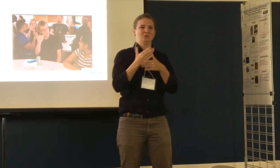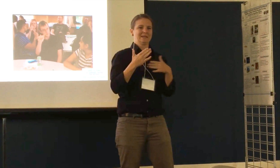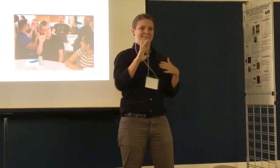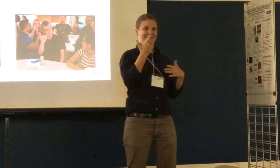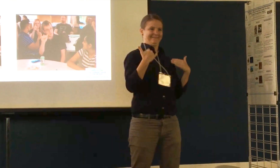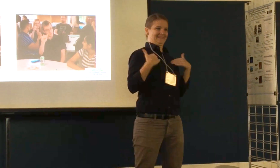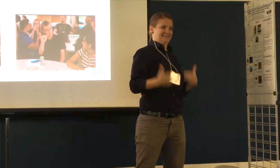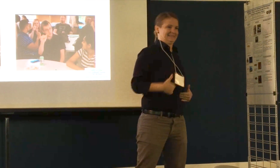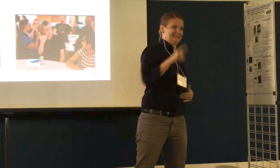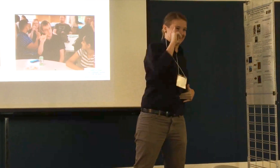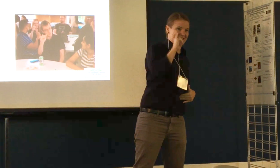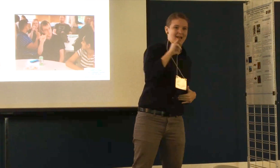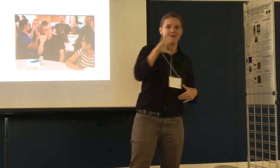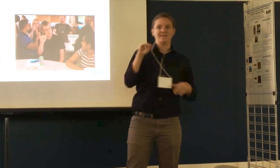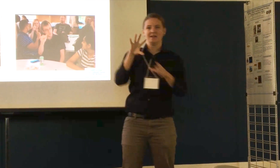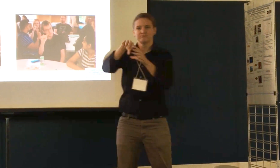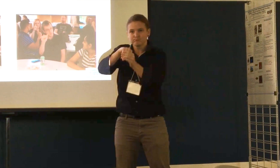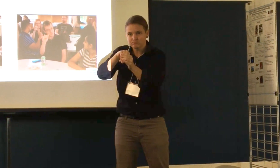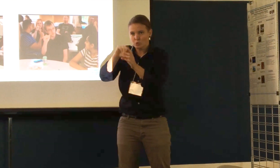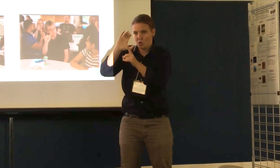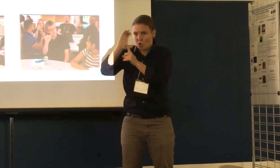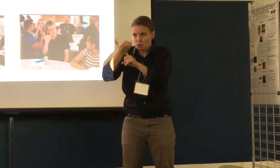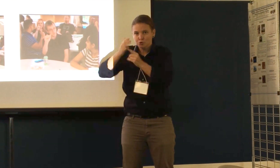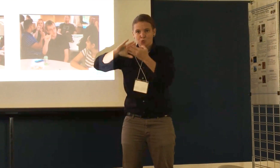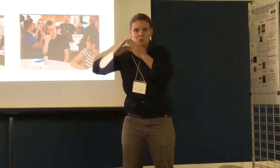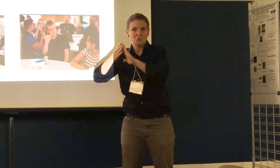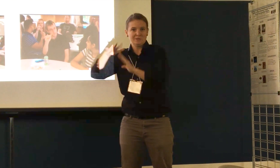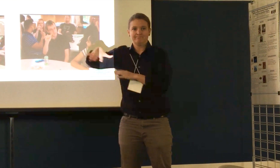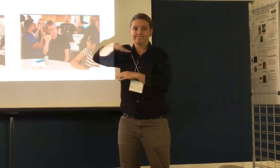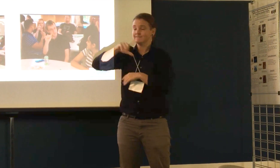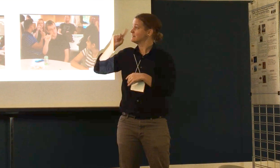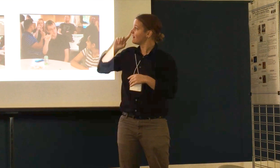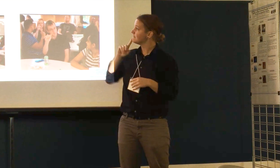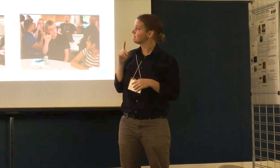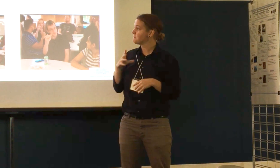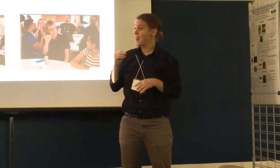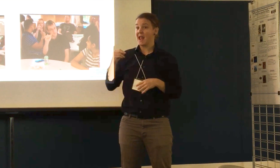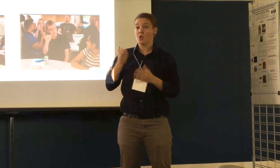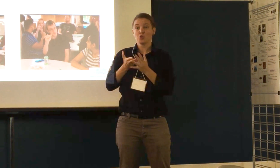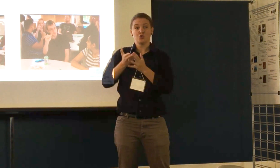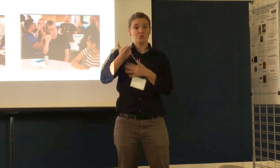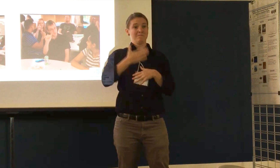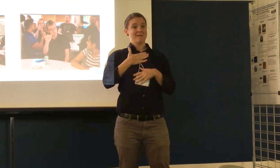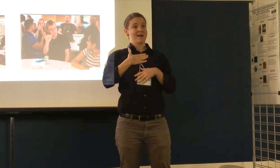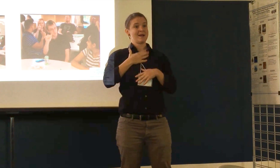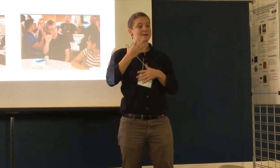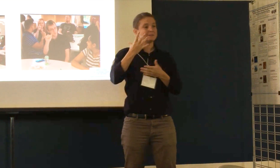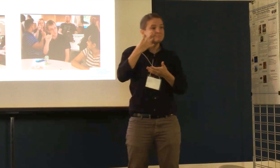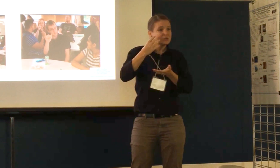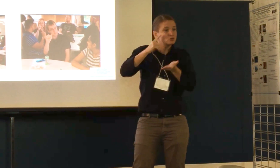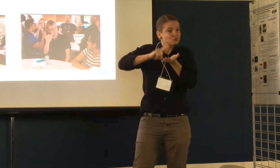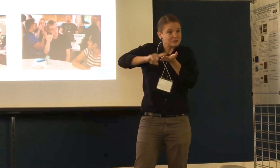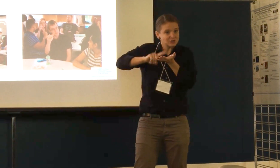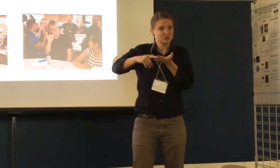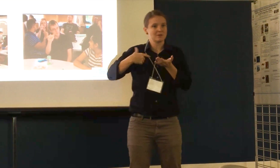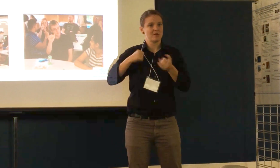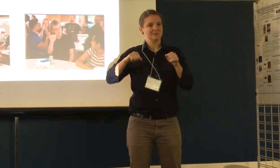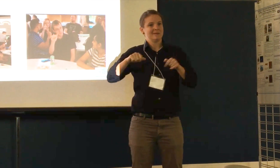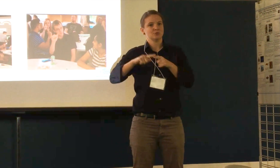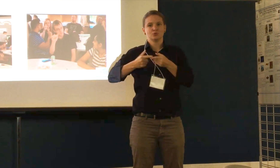sign, deaf people, even if they are quite deaf. And that kind of diversity